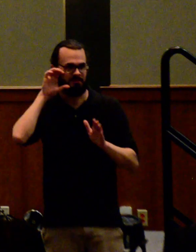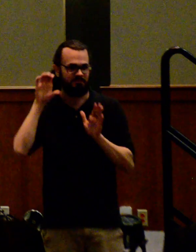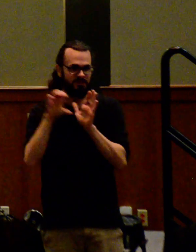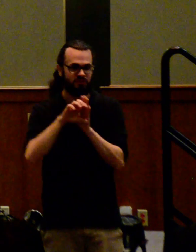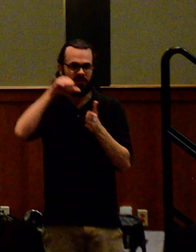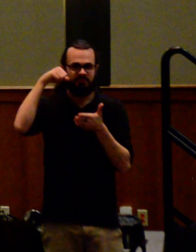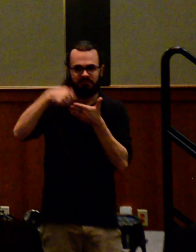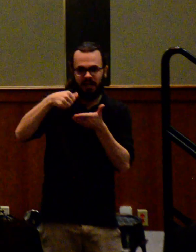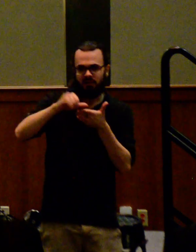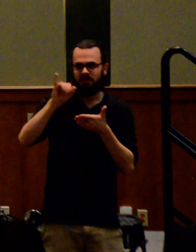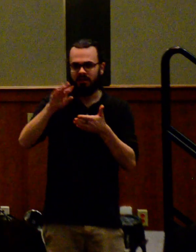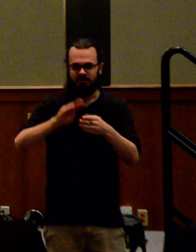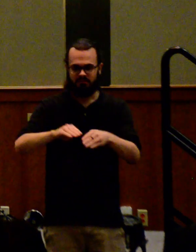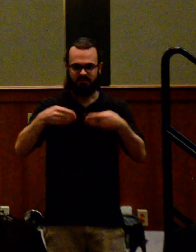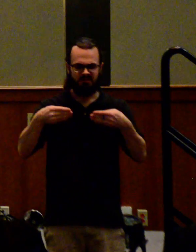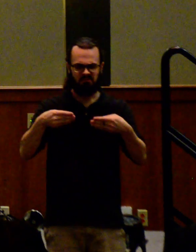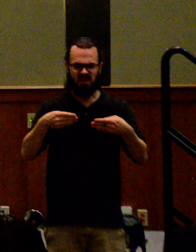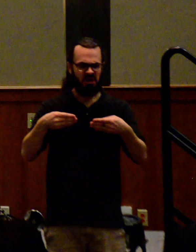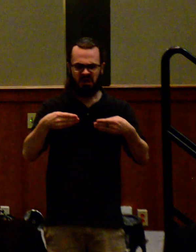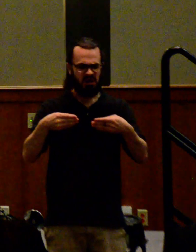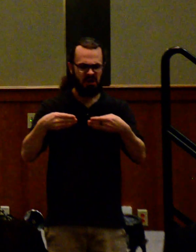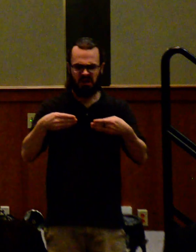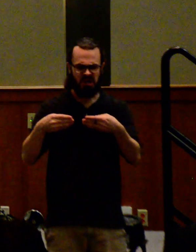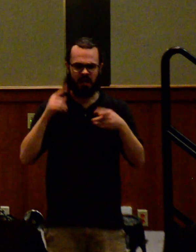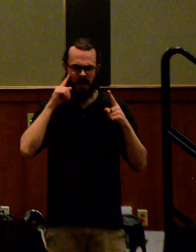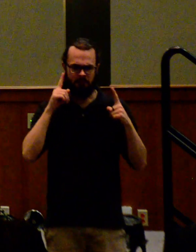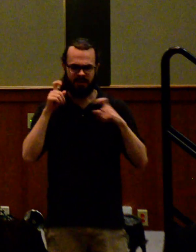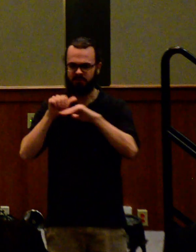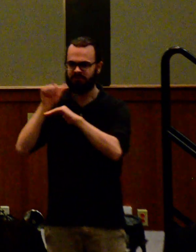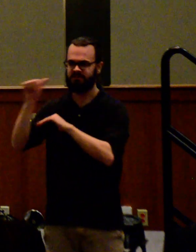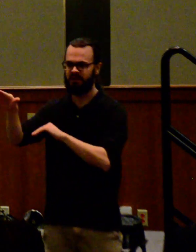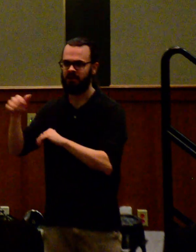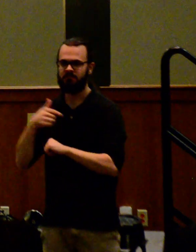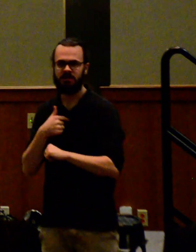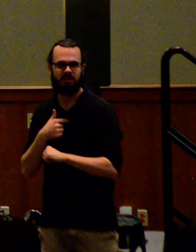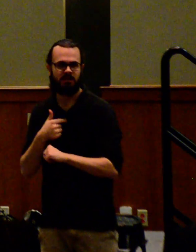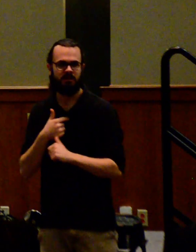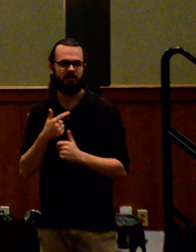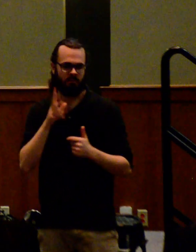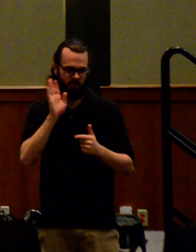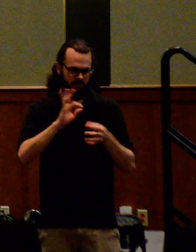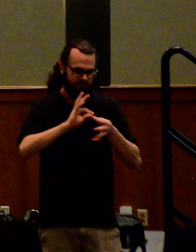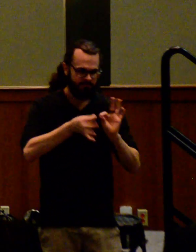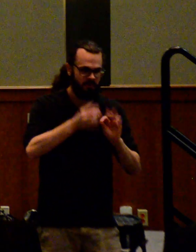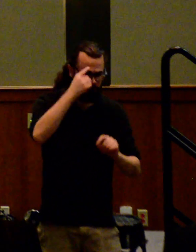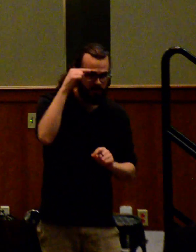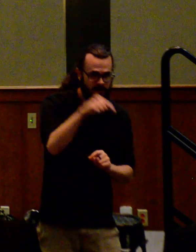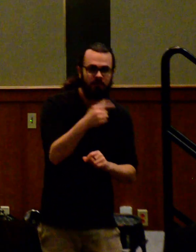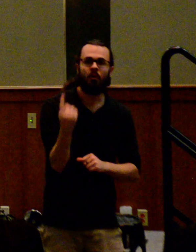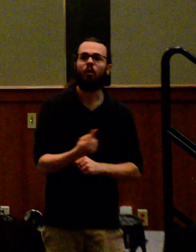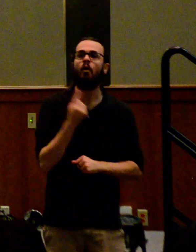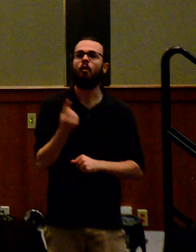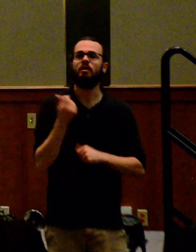I try to keep my phone on volume as much as possible, just in case if something happens to my brother and my mom calls,